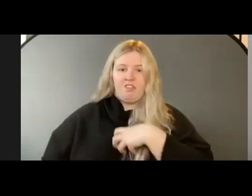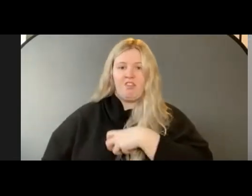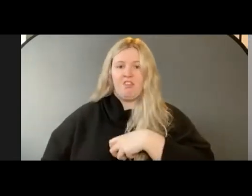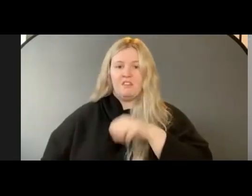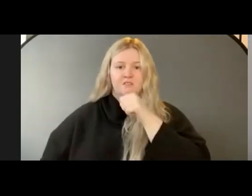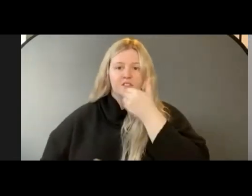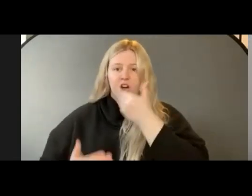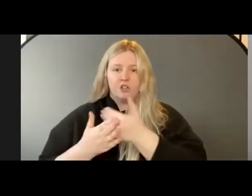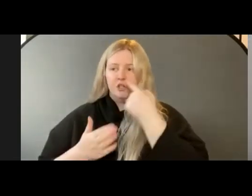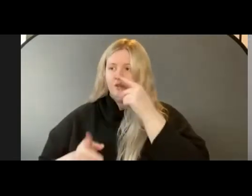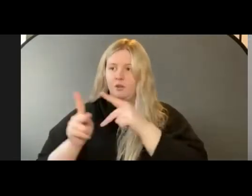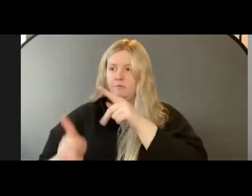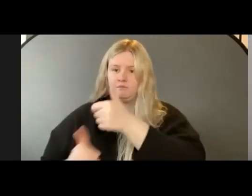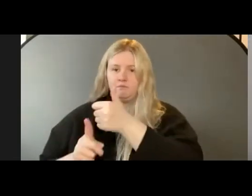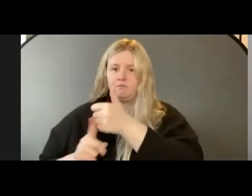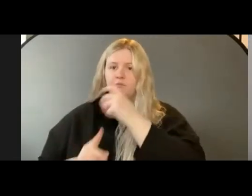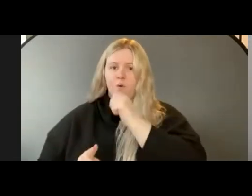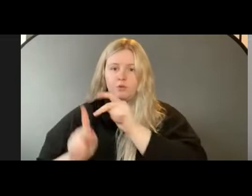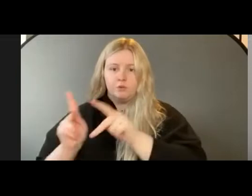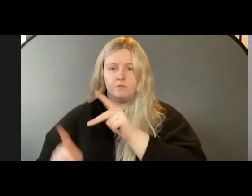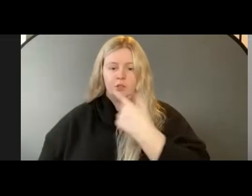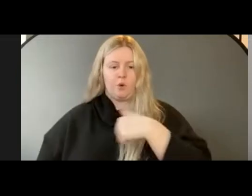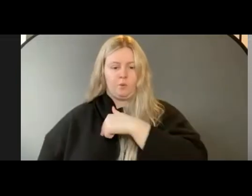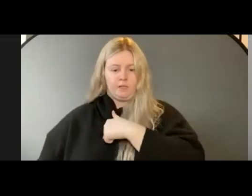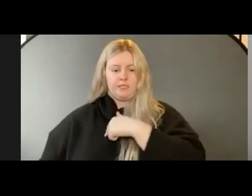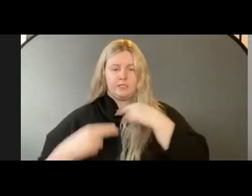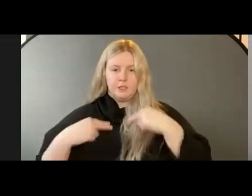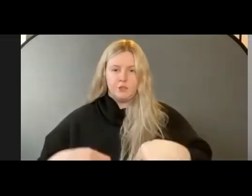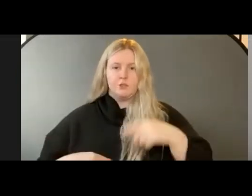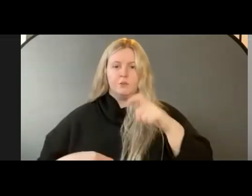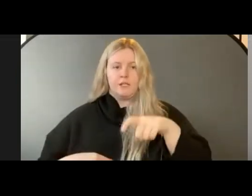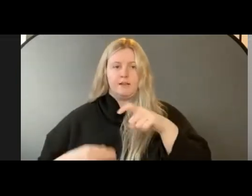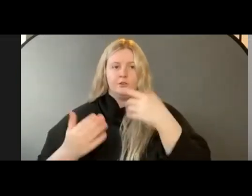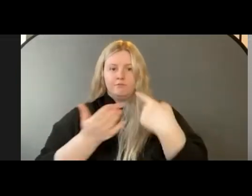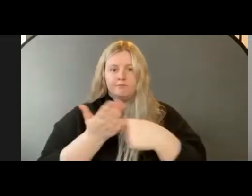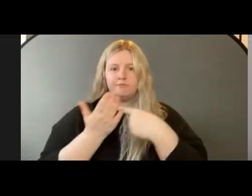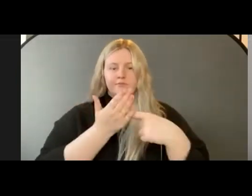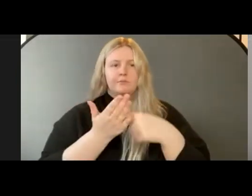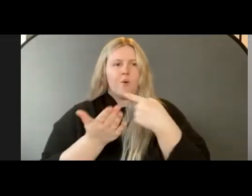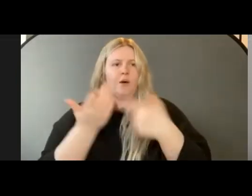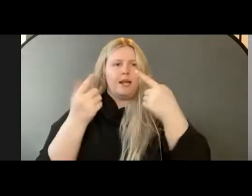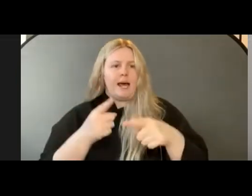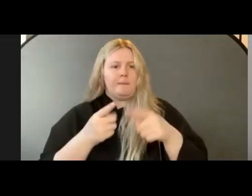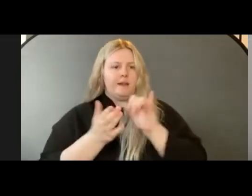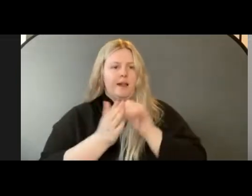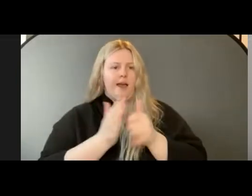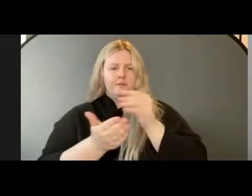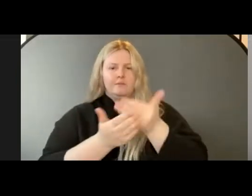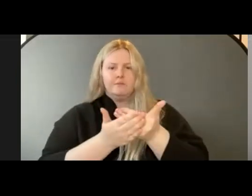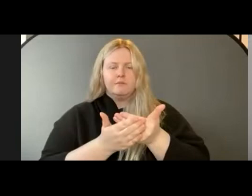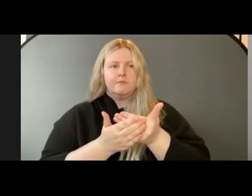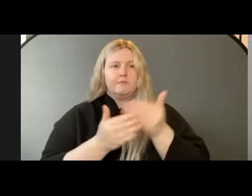society and as human beings need to expose this ageist indifference that led to these events and demand that they not happen